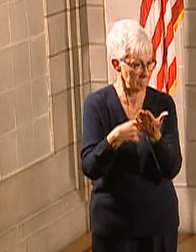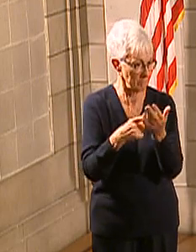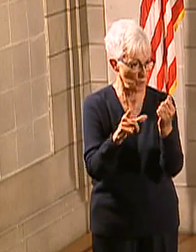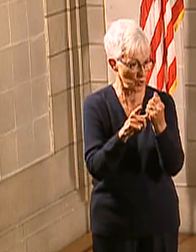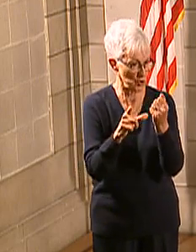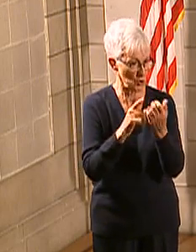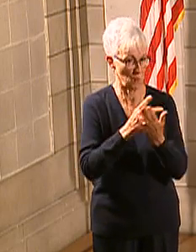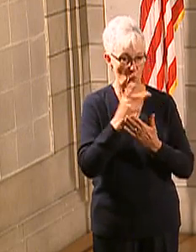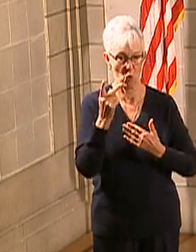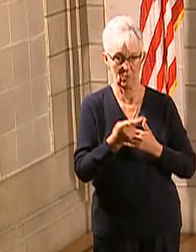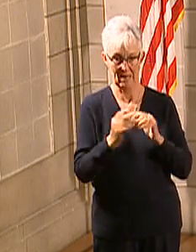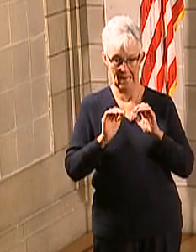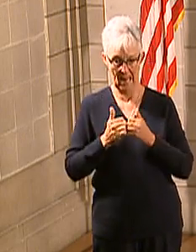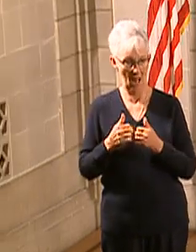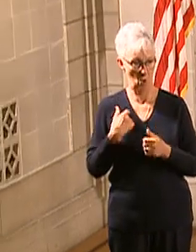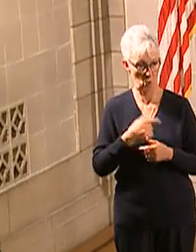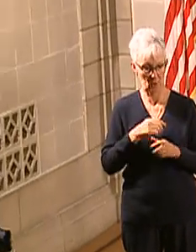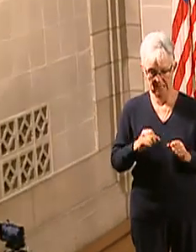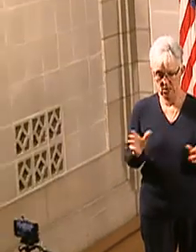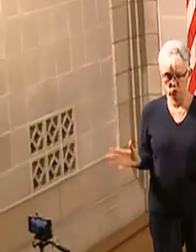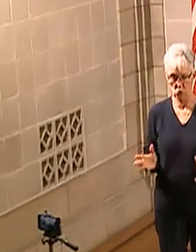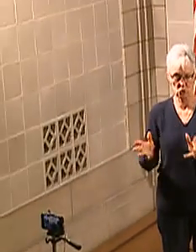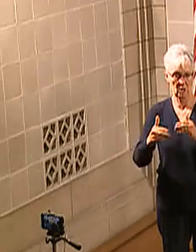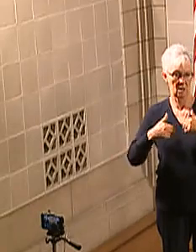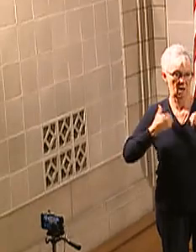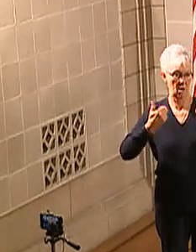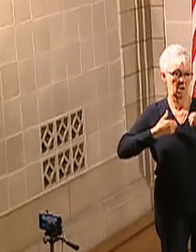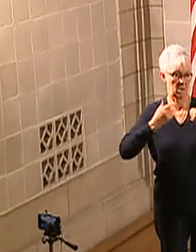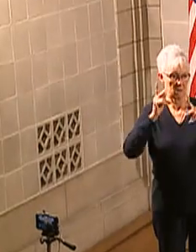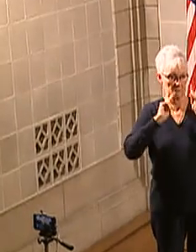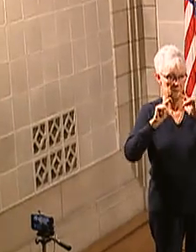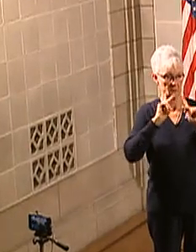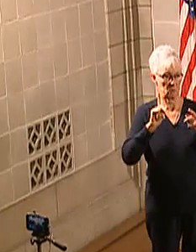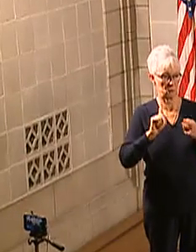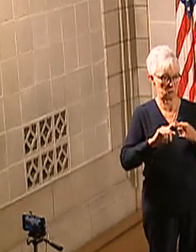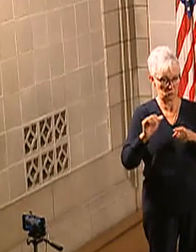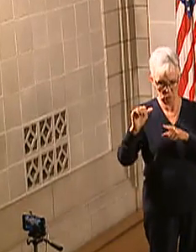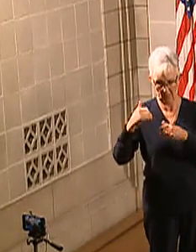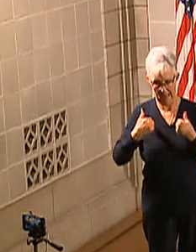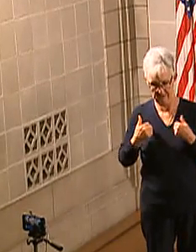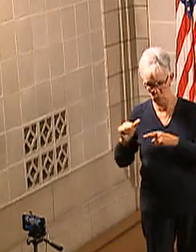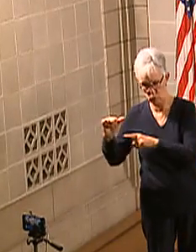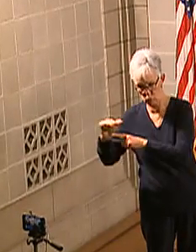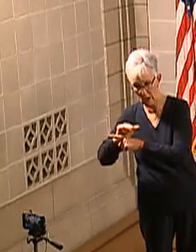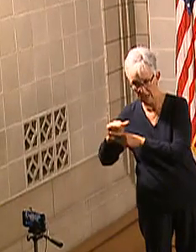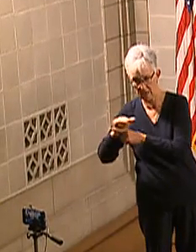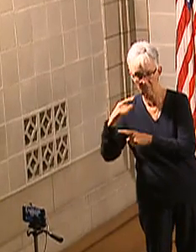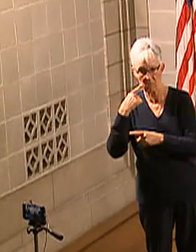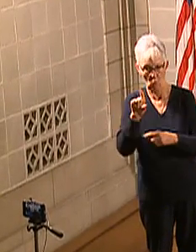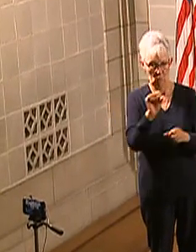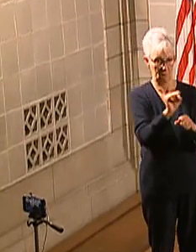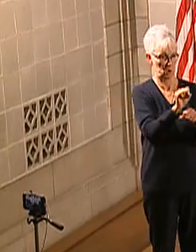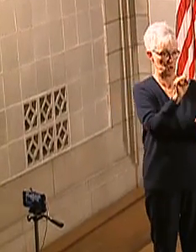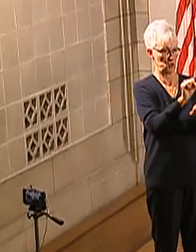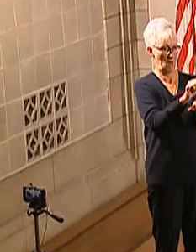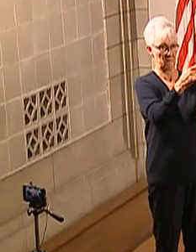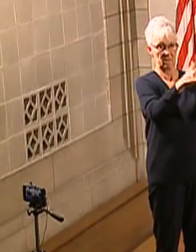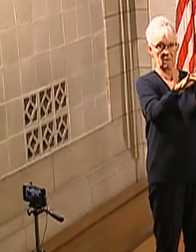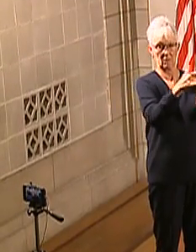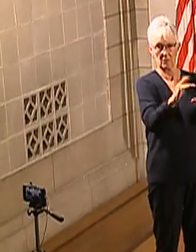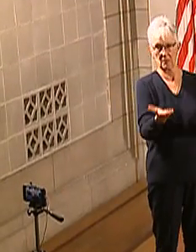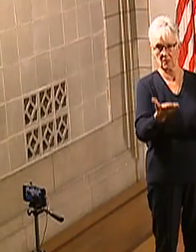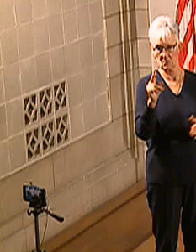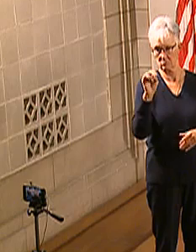can get our young people trained and take the great jobs we have available all across the state. We have got so many great